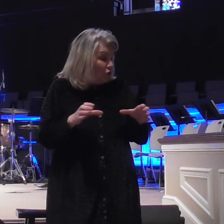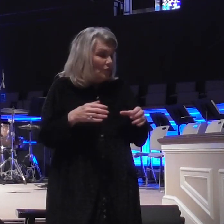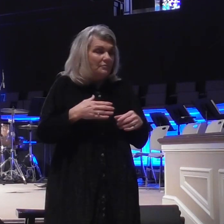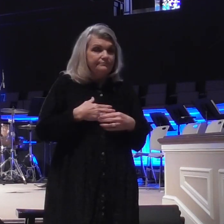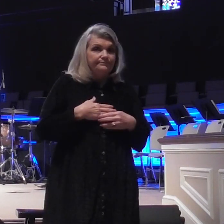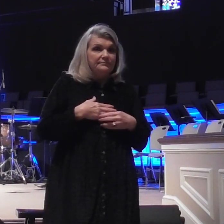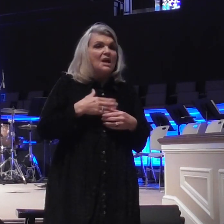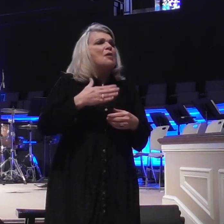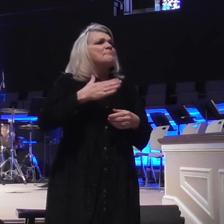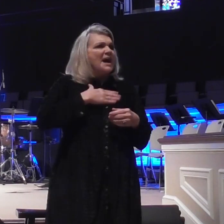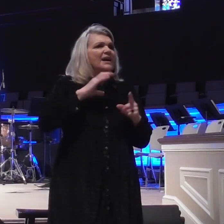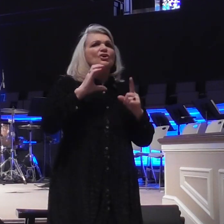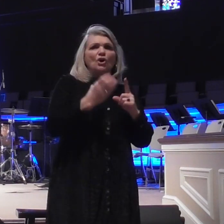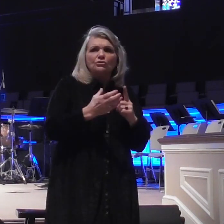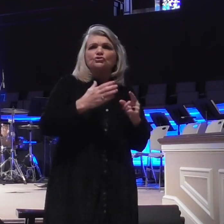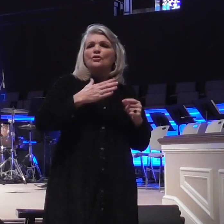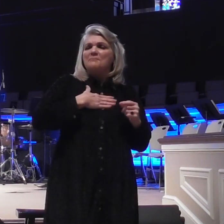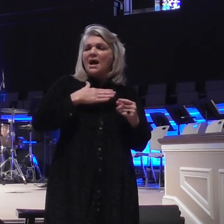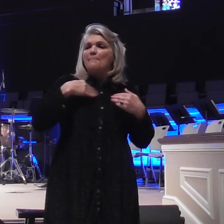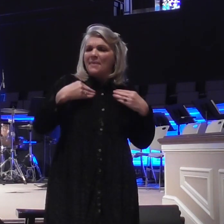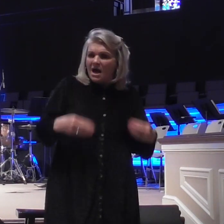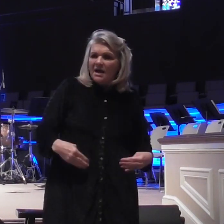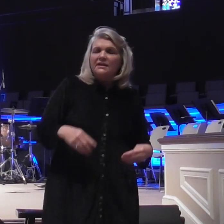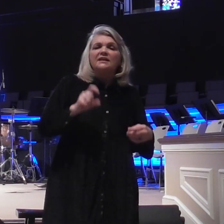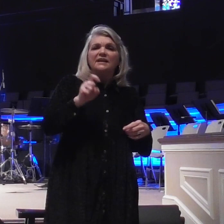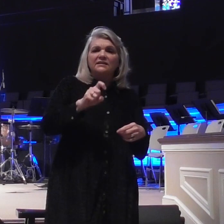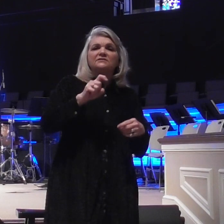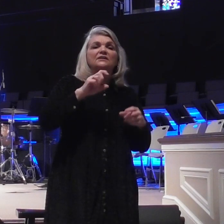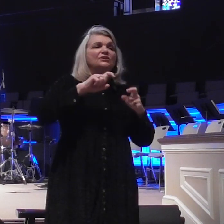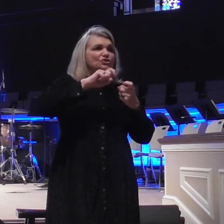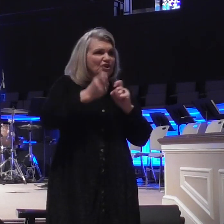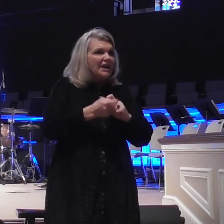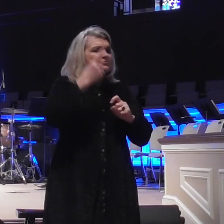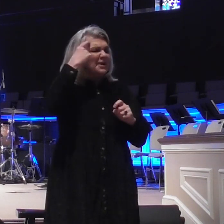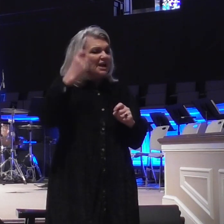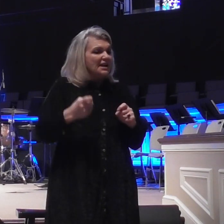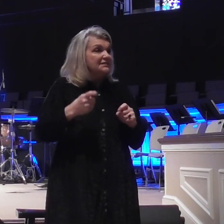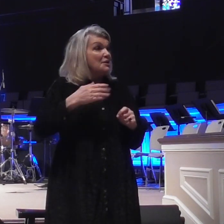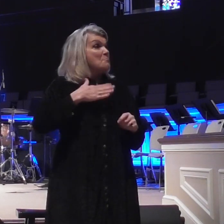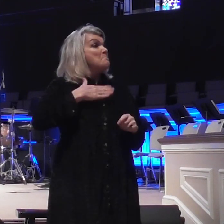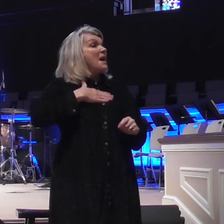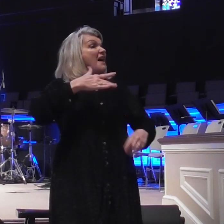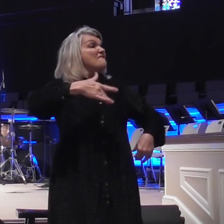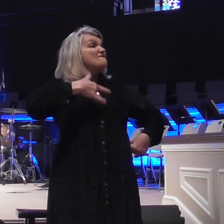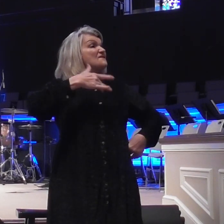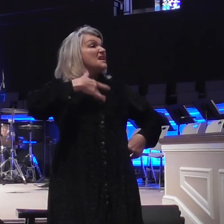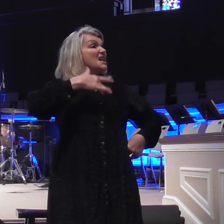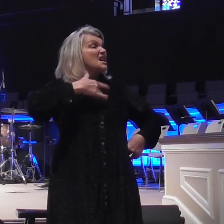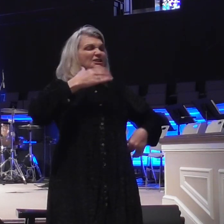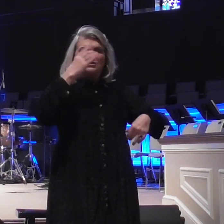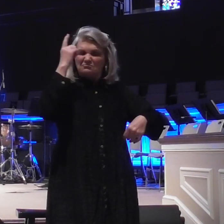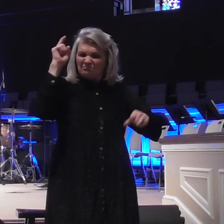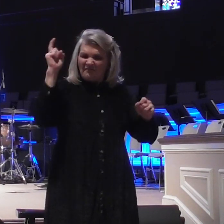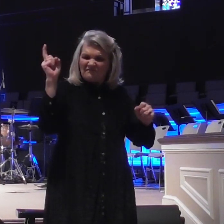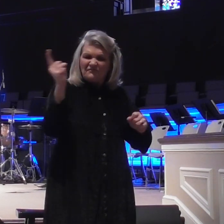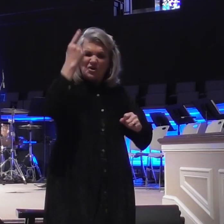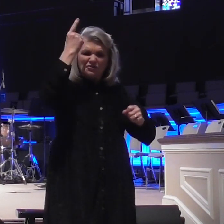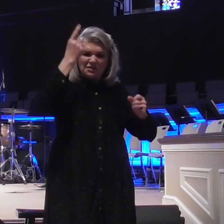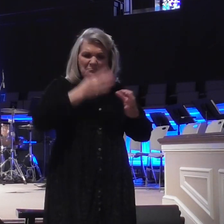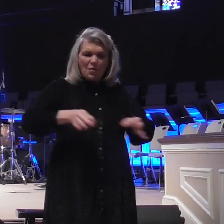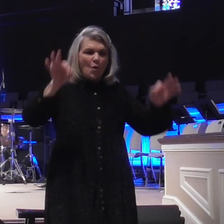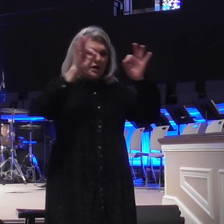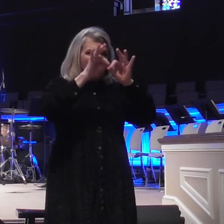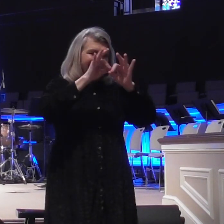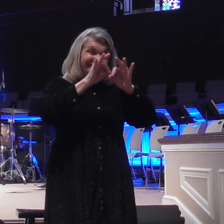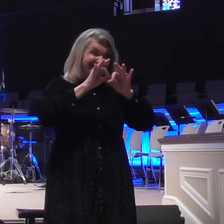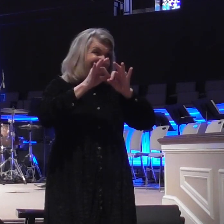and my culture has to change, because how I feel is preeminent. How I feel is God. And